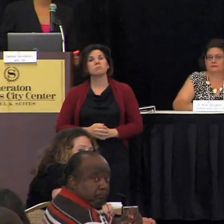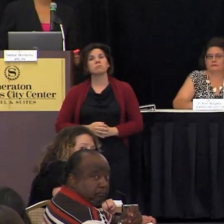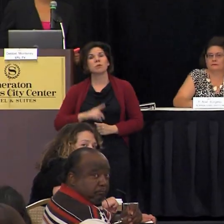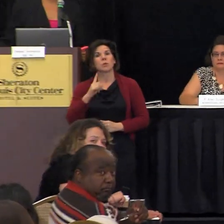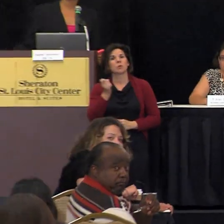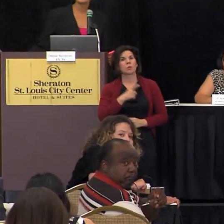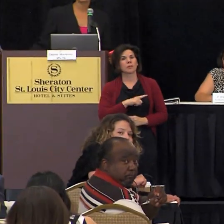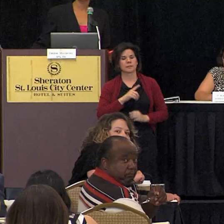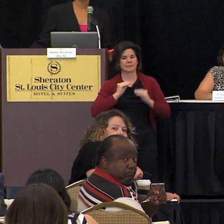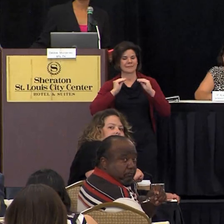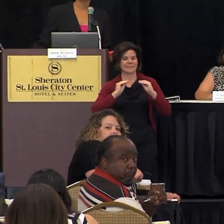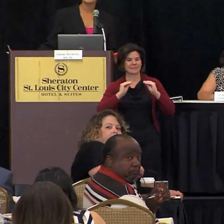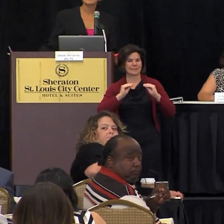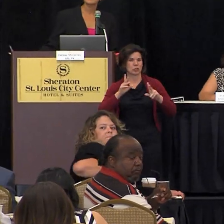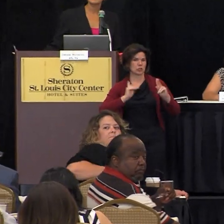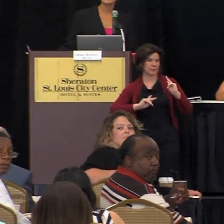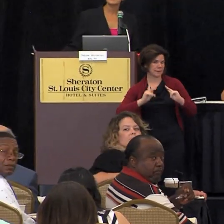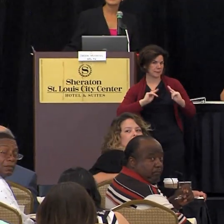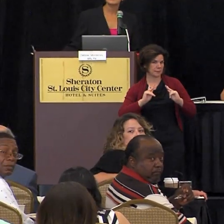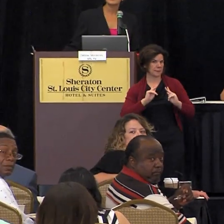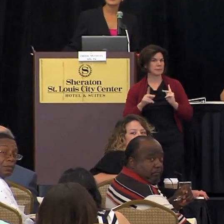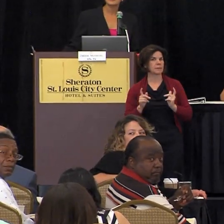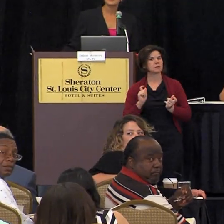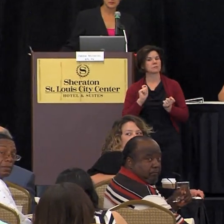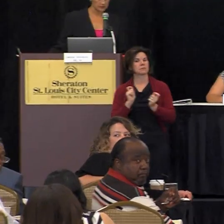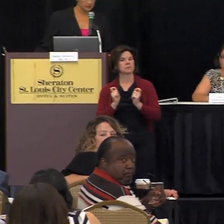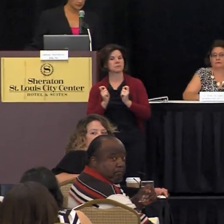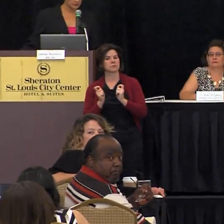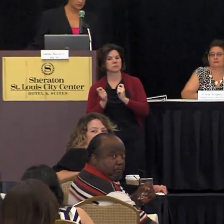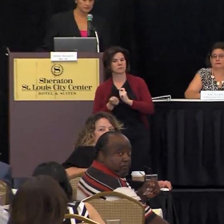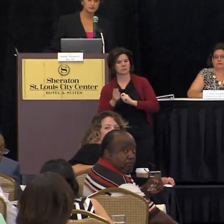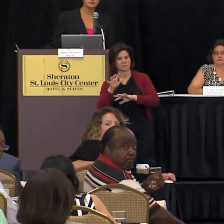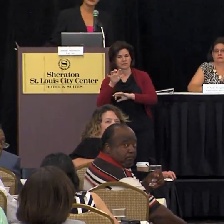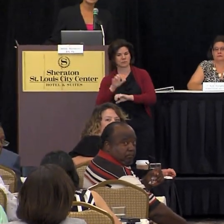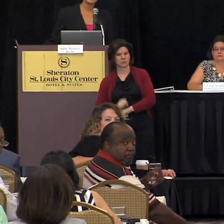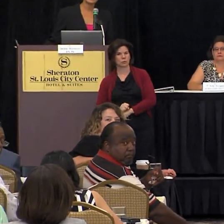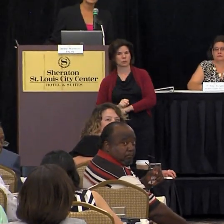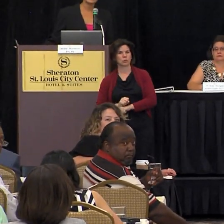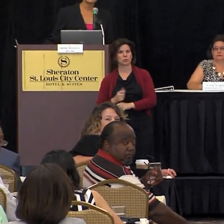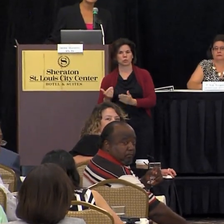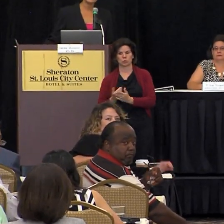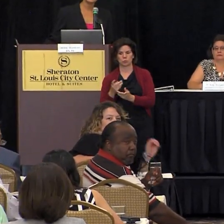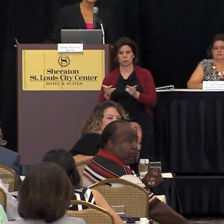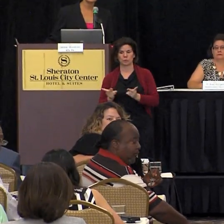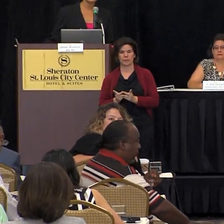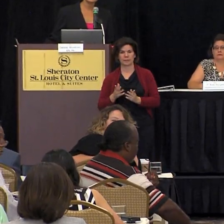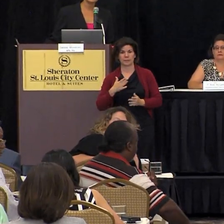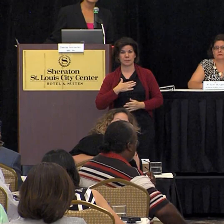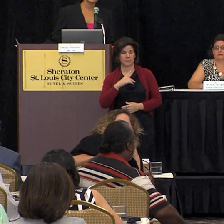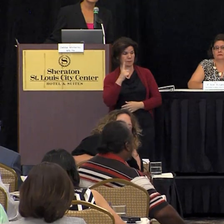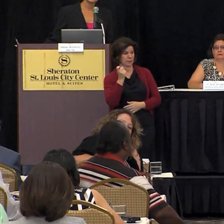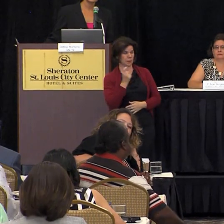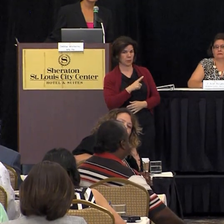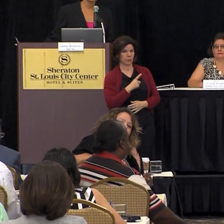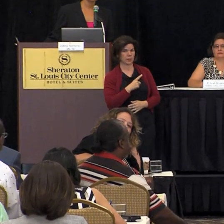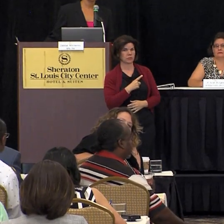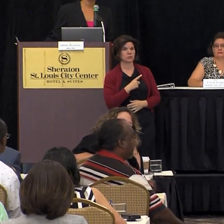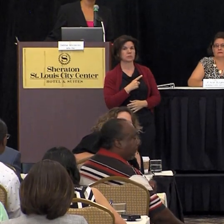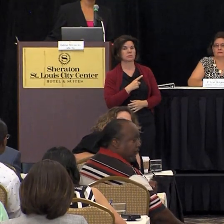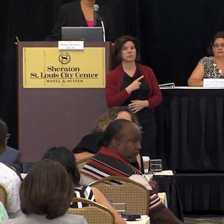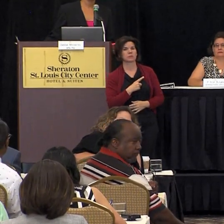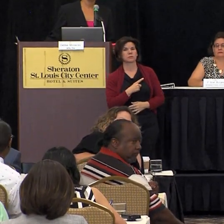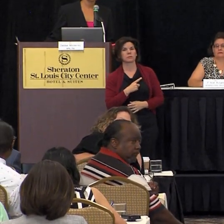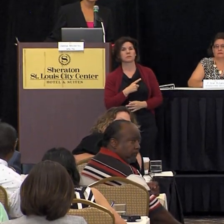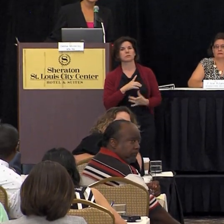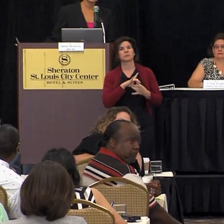question of teaching people to adjust and acclimatize to where they are my question to you in especially in the context